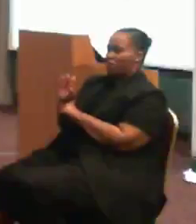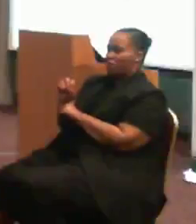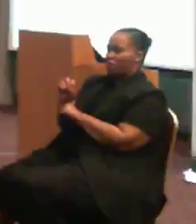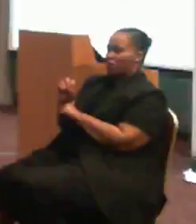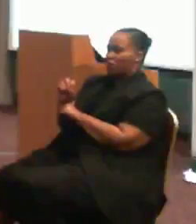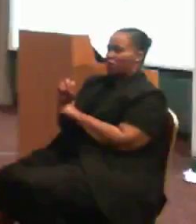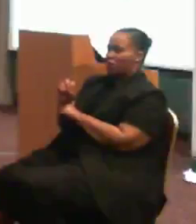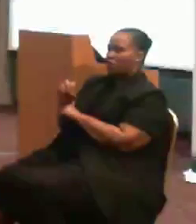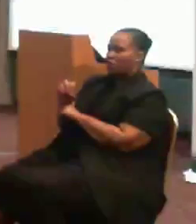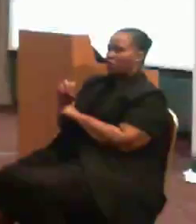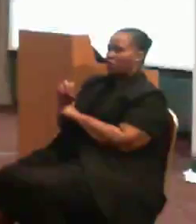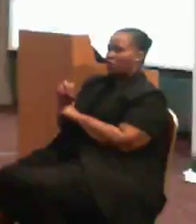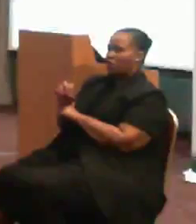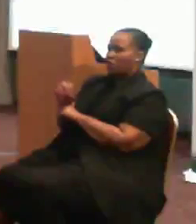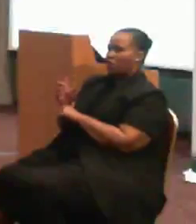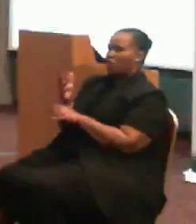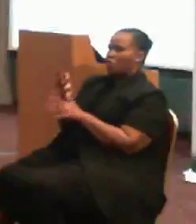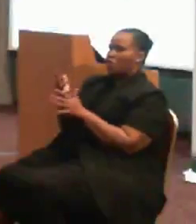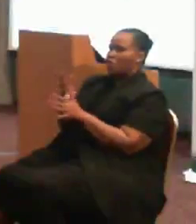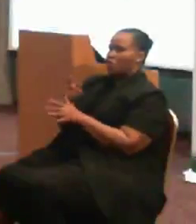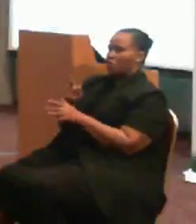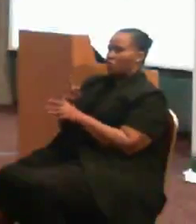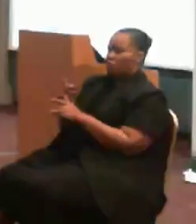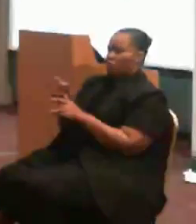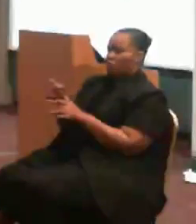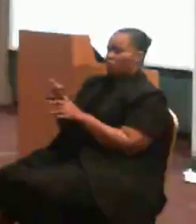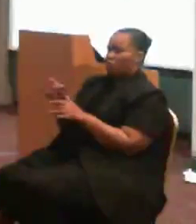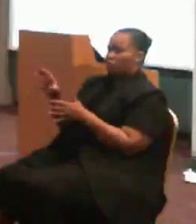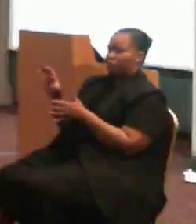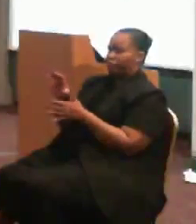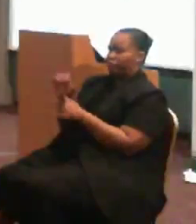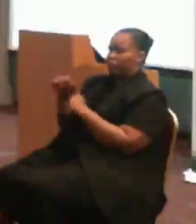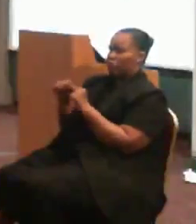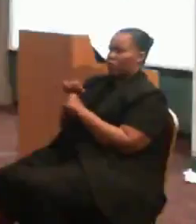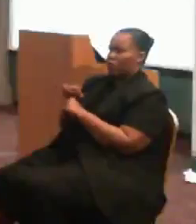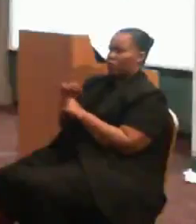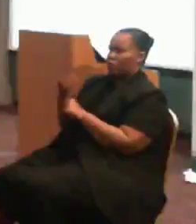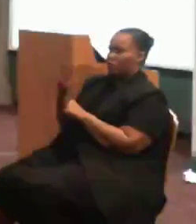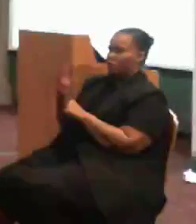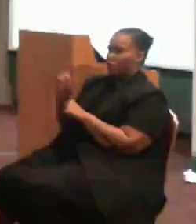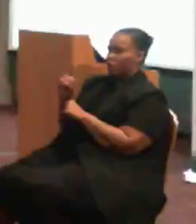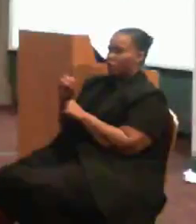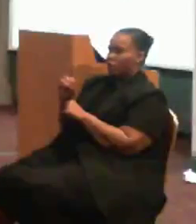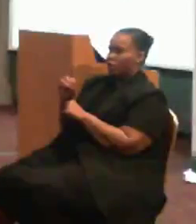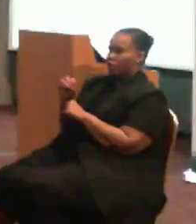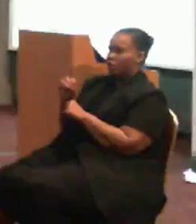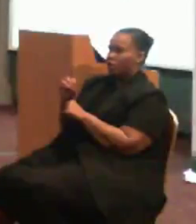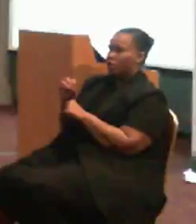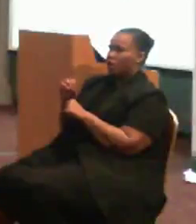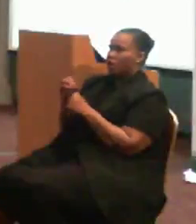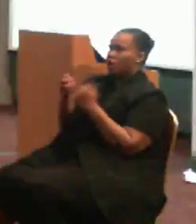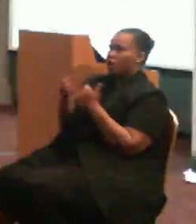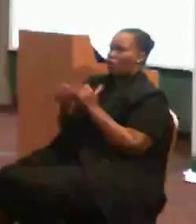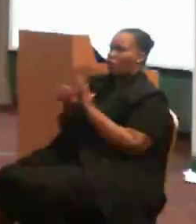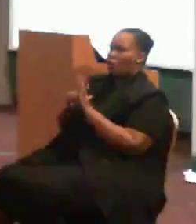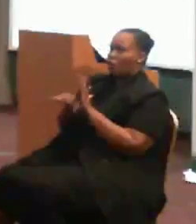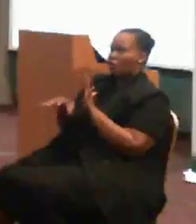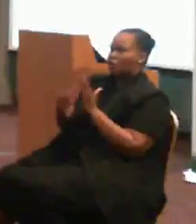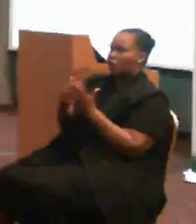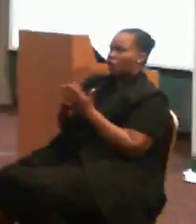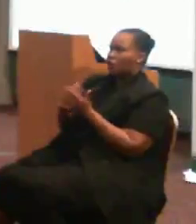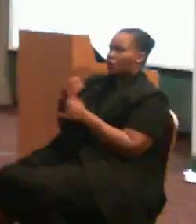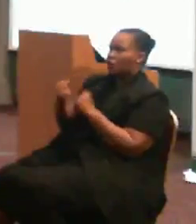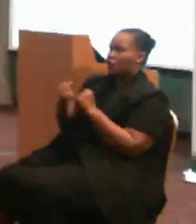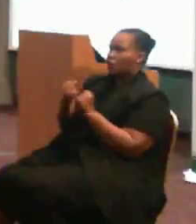40-year bonds, as an example, and the market is able to give you 10-year bonds, or whatever the case is, 30-year